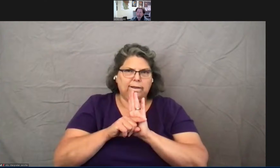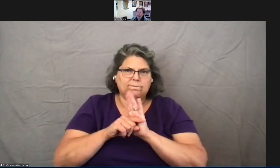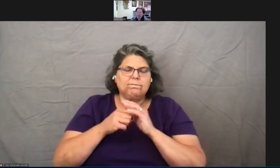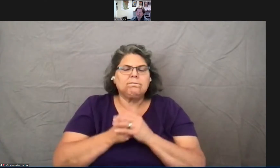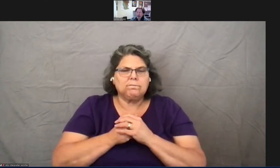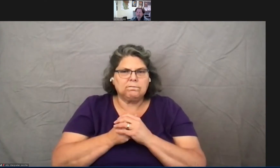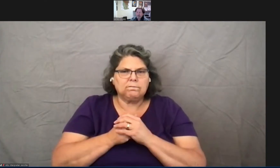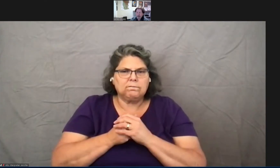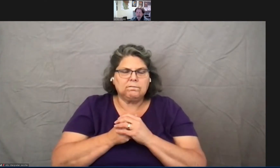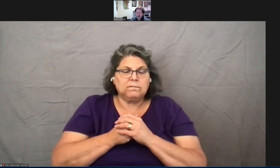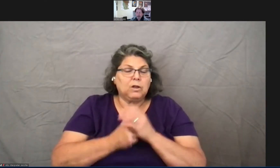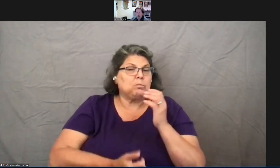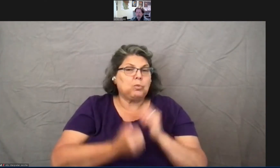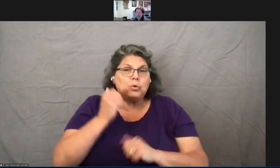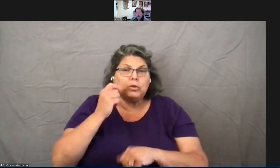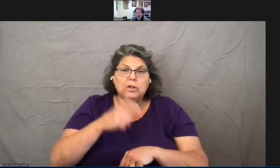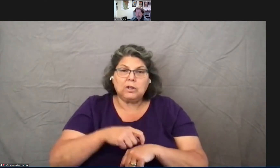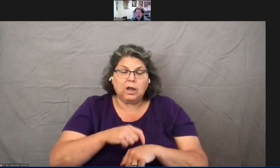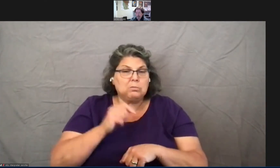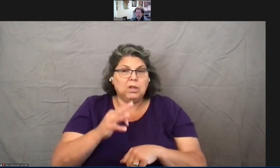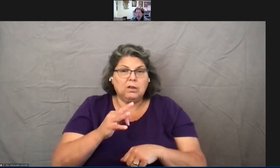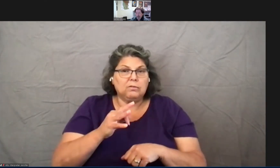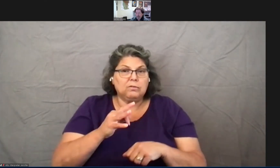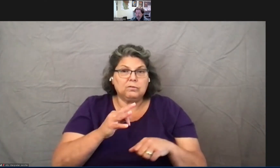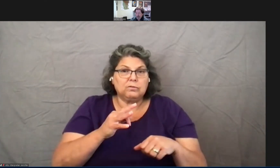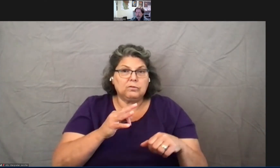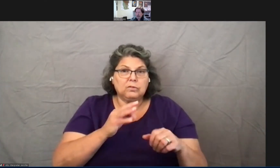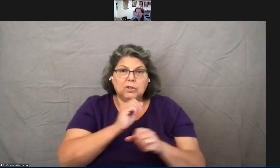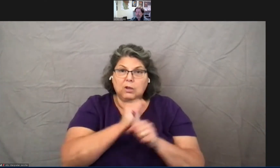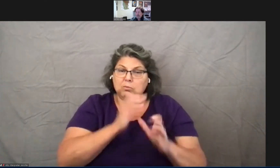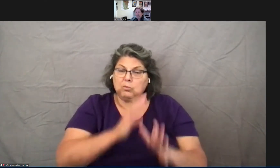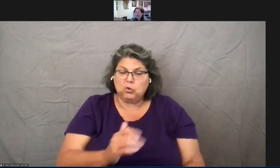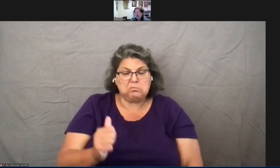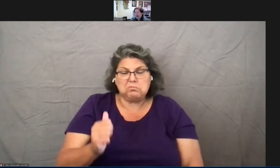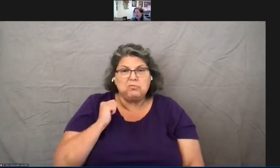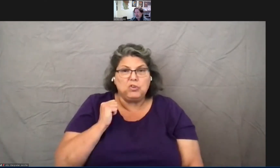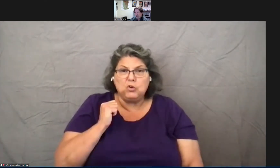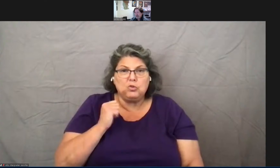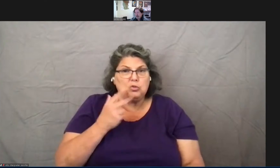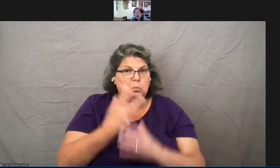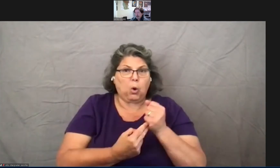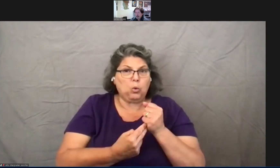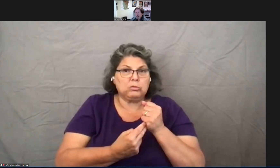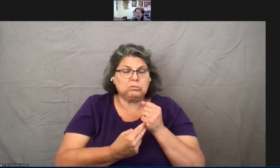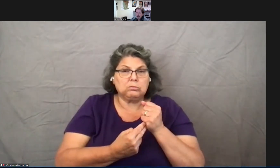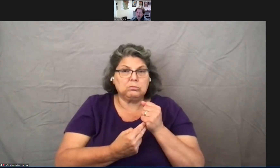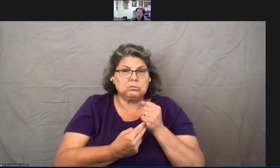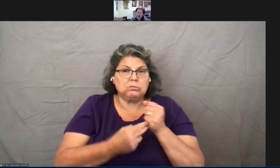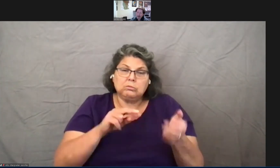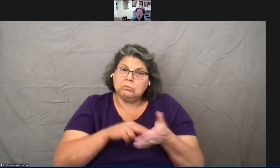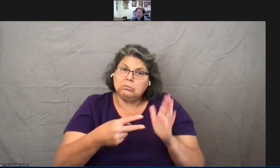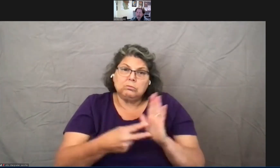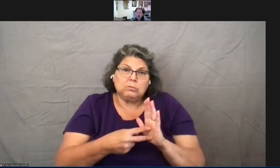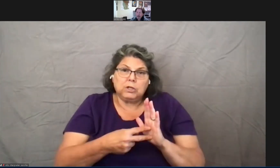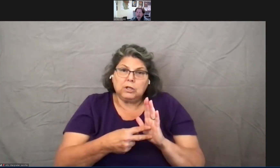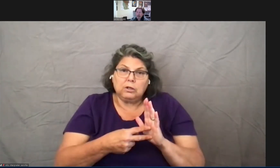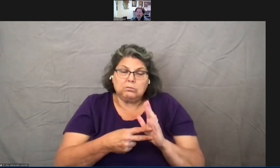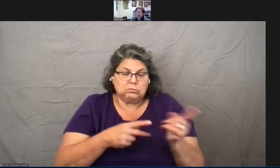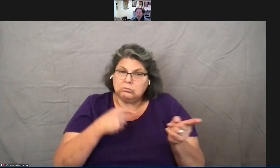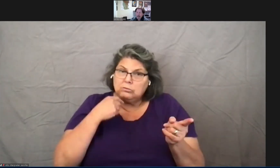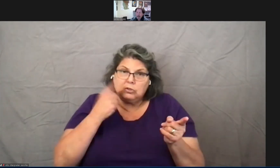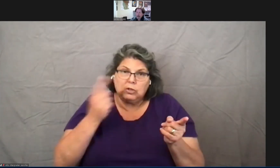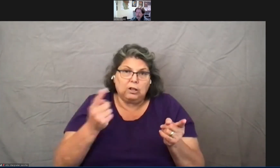if they fail to fulfill both of those, then they are essentially notifying their